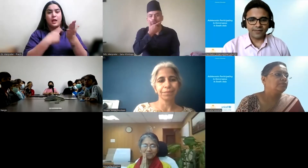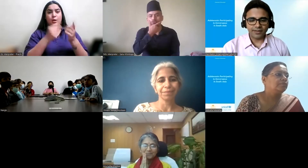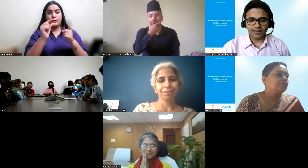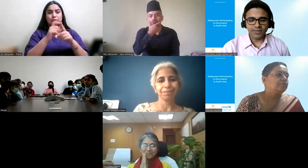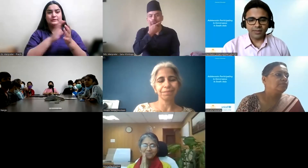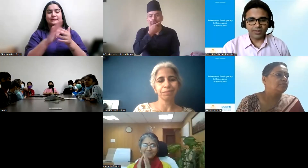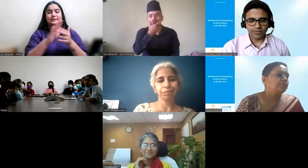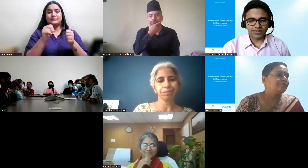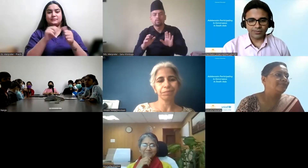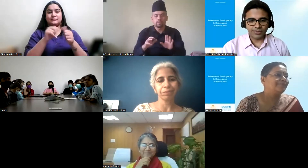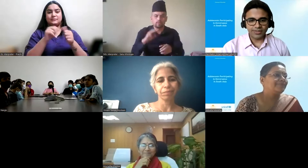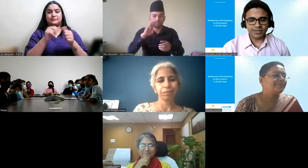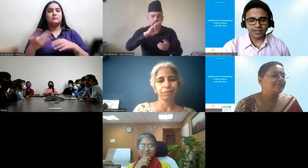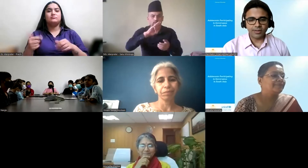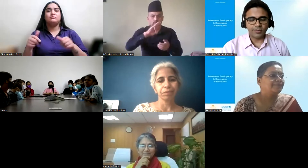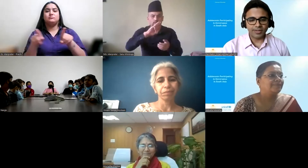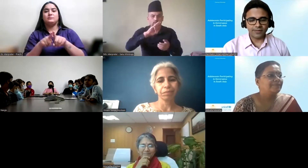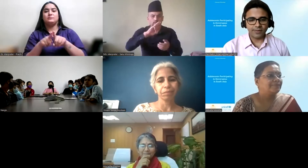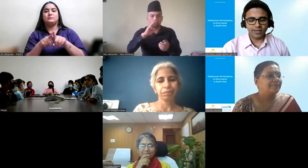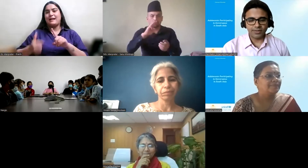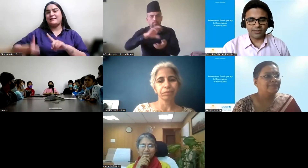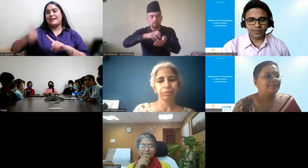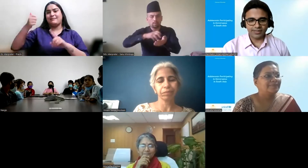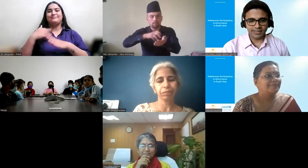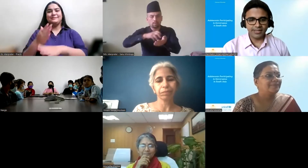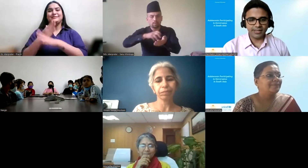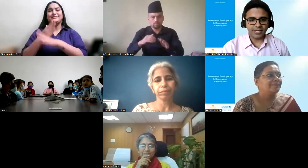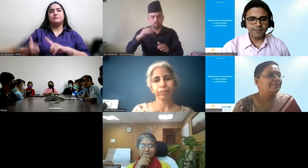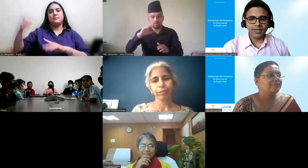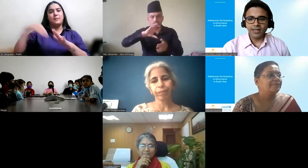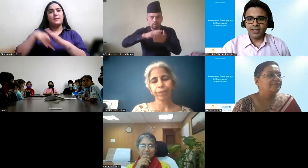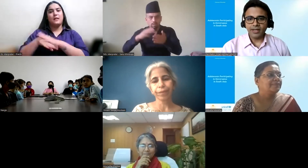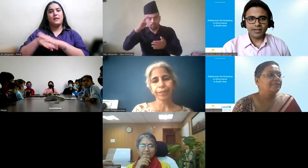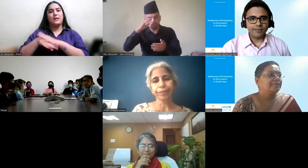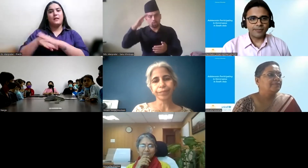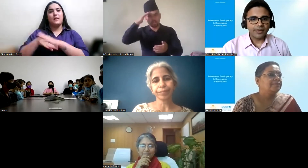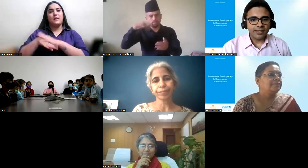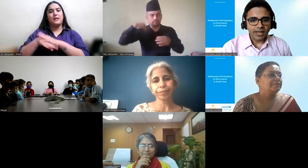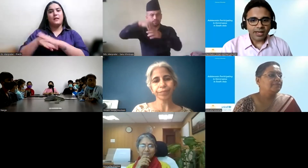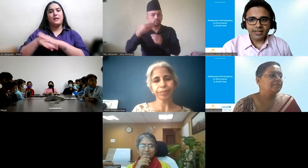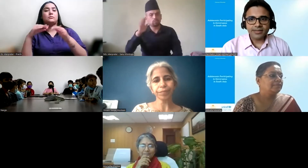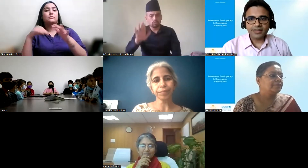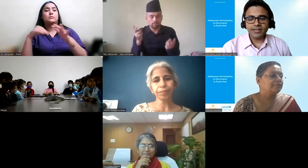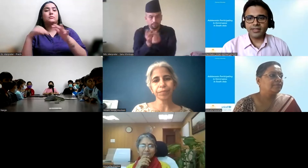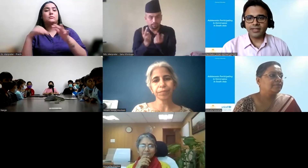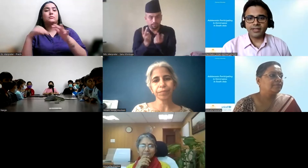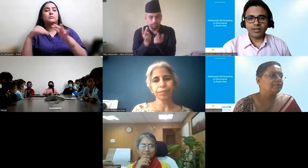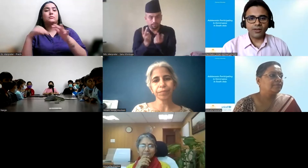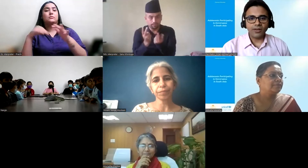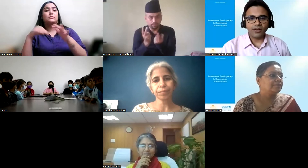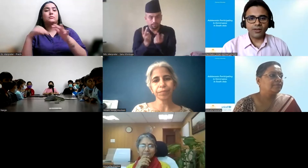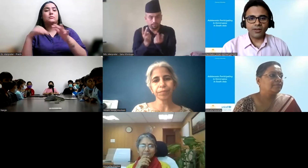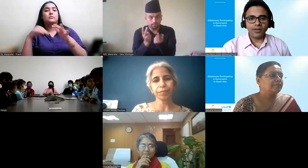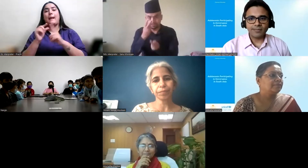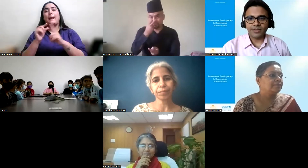of Madhya Pradesh Police, Government of Madhya Pradesh, India. I can see all